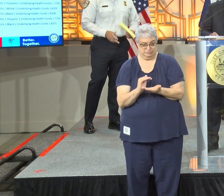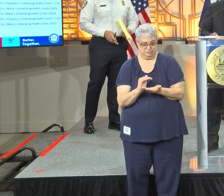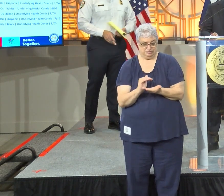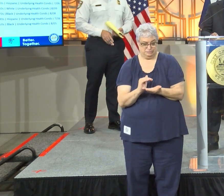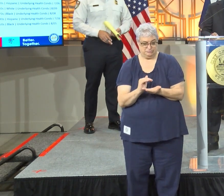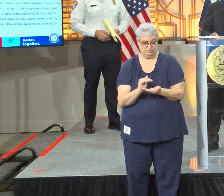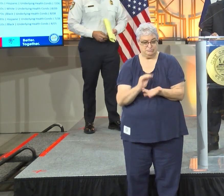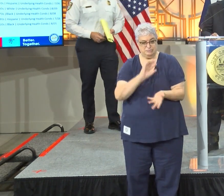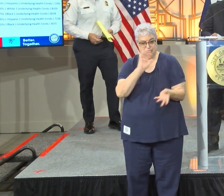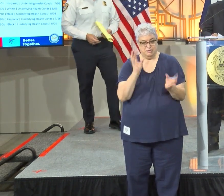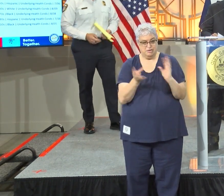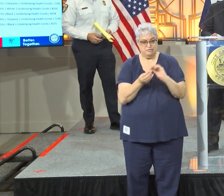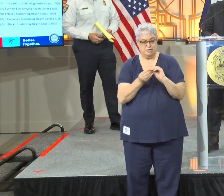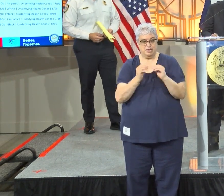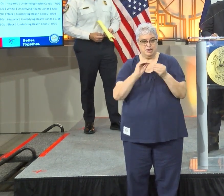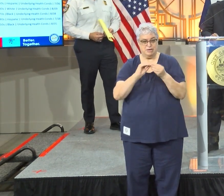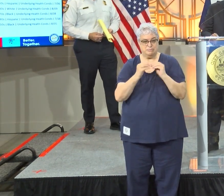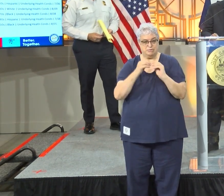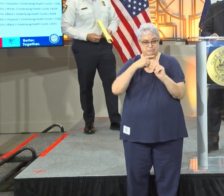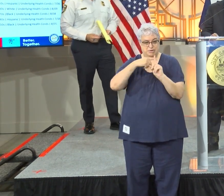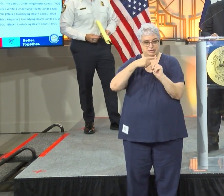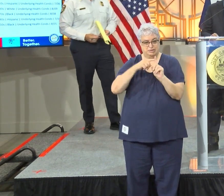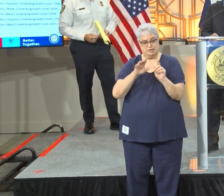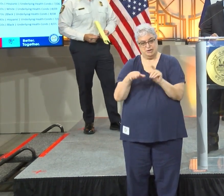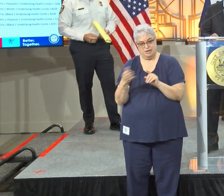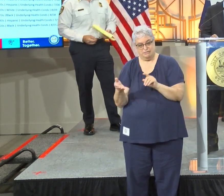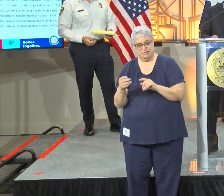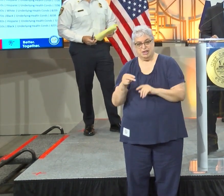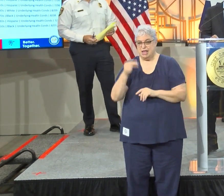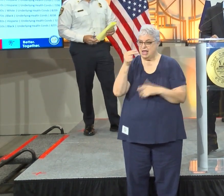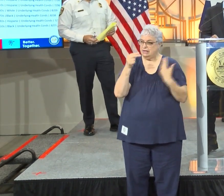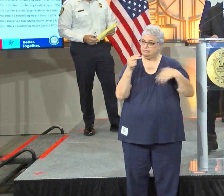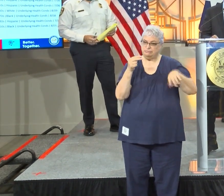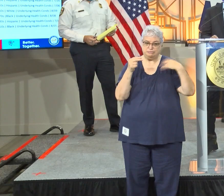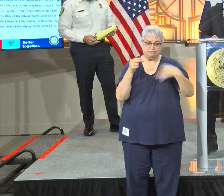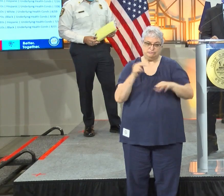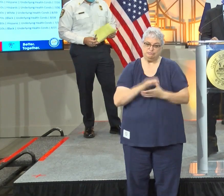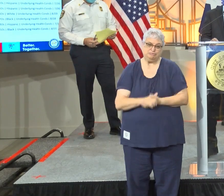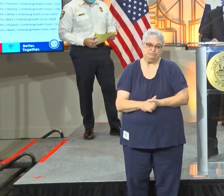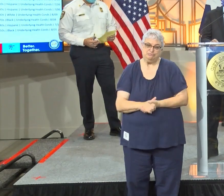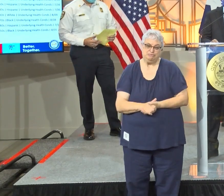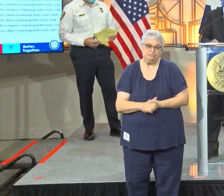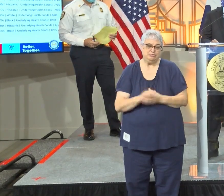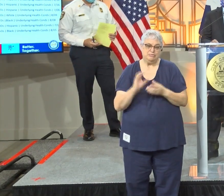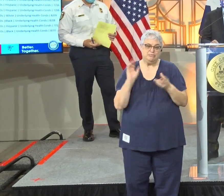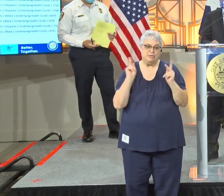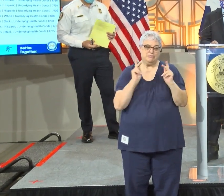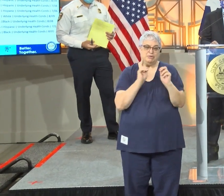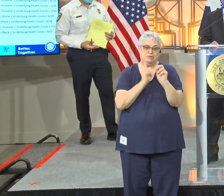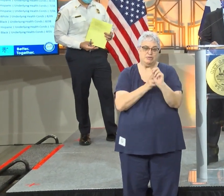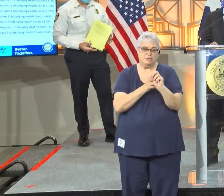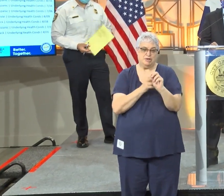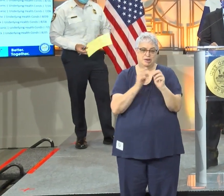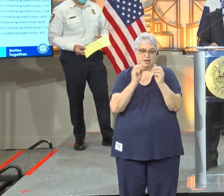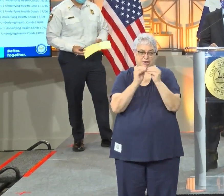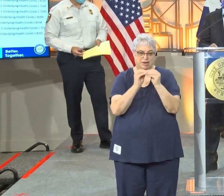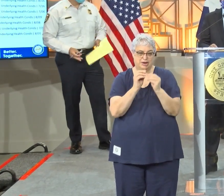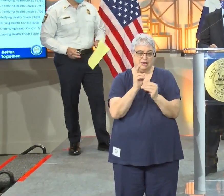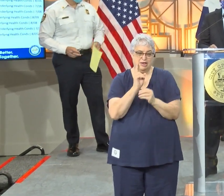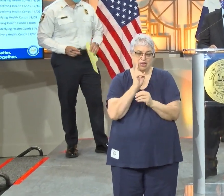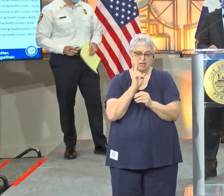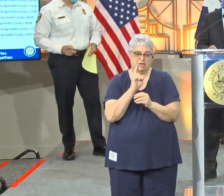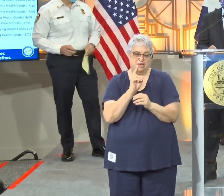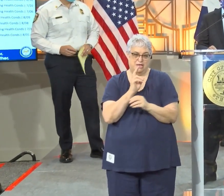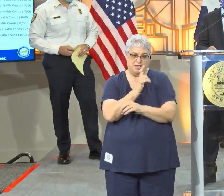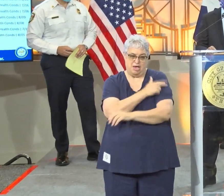the overall number of positive cases and death remain too high. And the number of hospitalizations in our